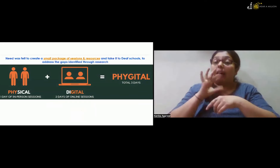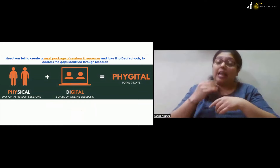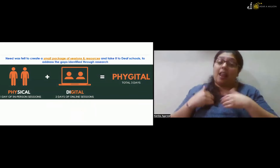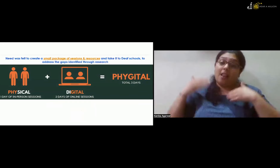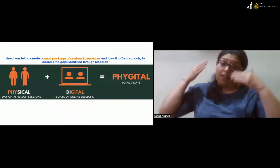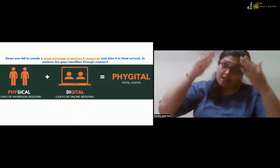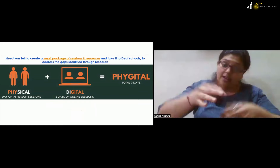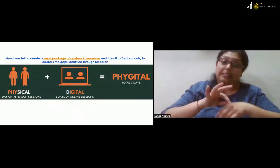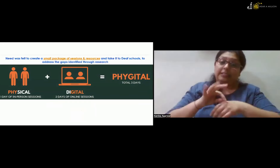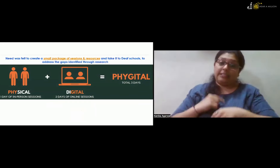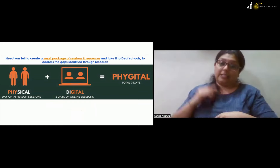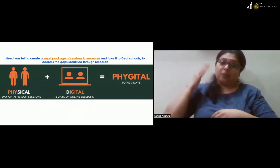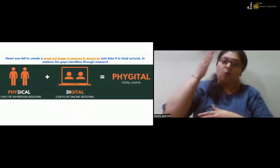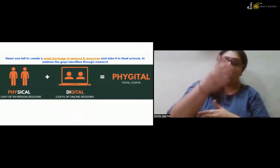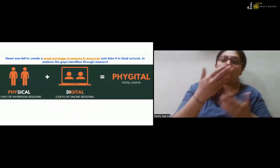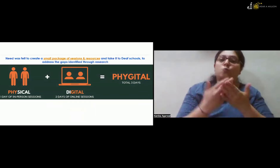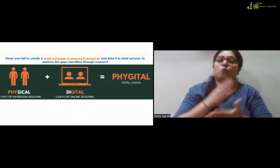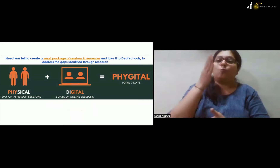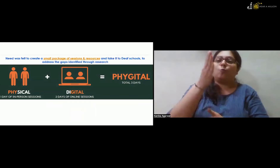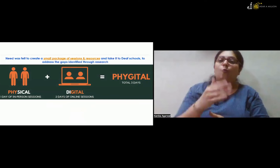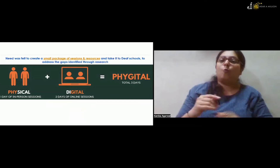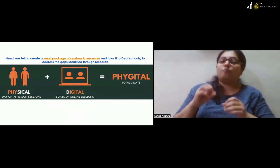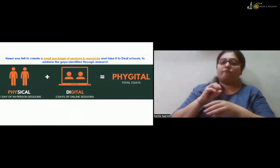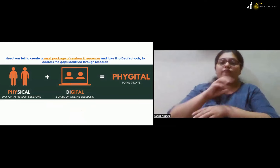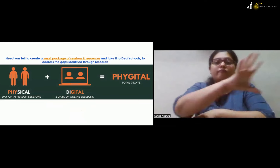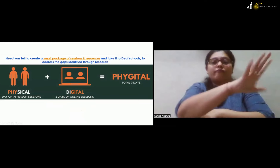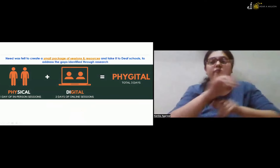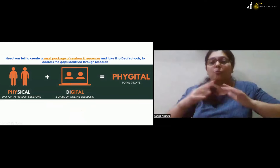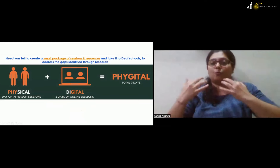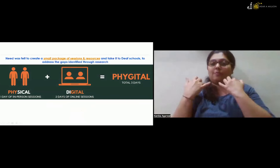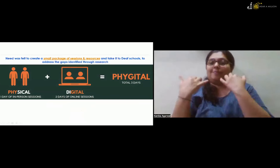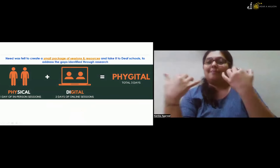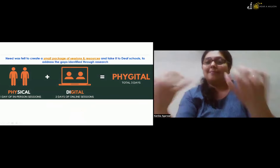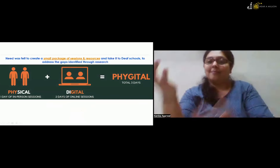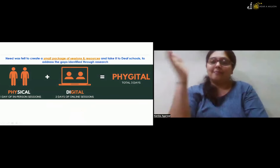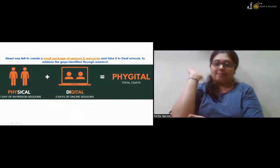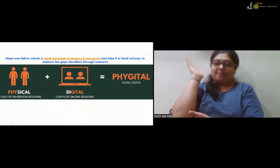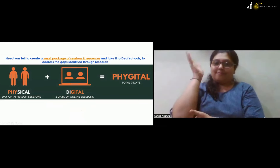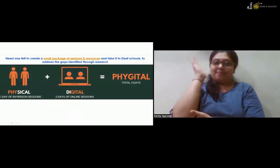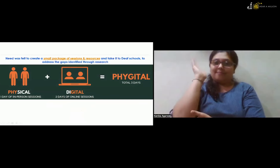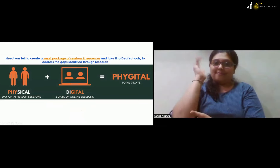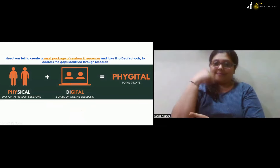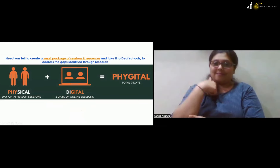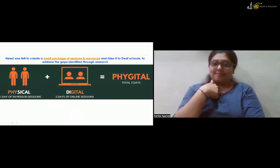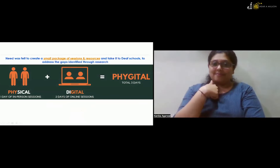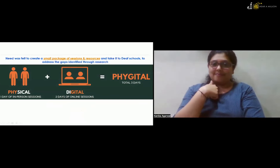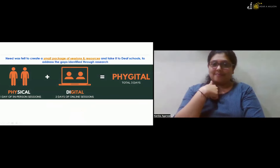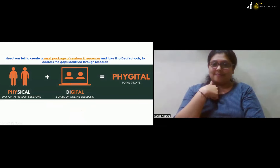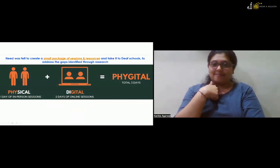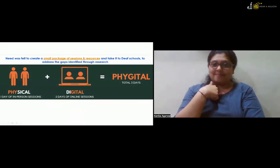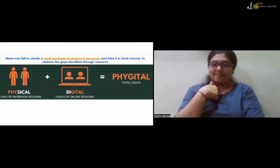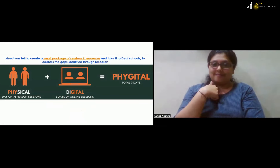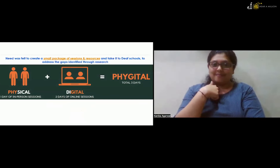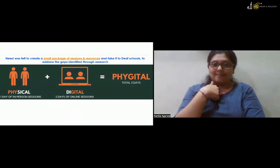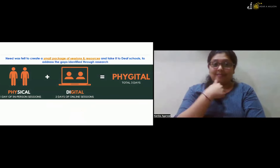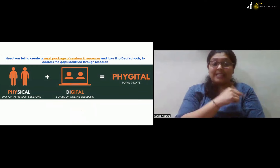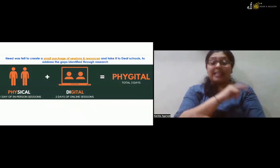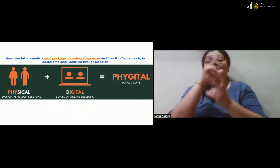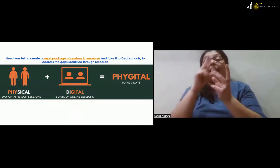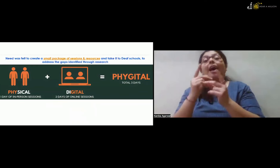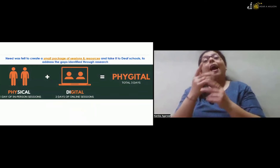So we take the PHY of the physical word, which basically means in-person sessions, where we told you that we